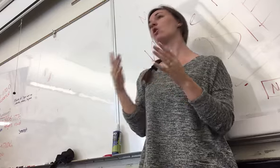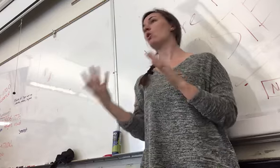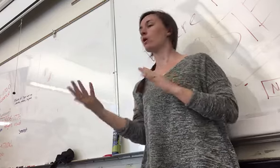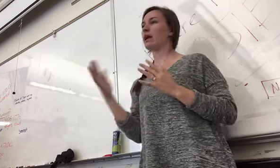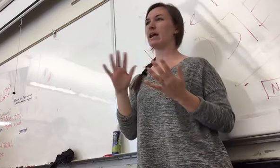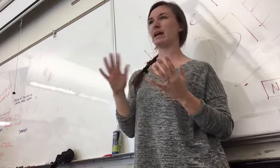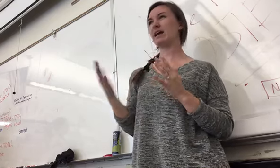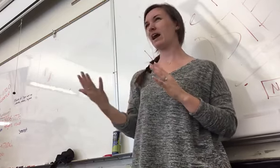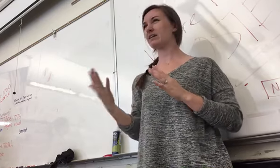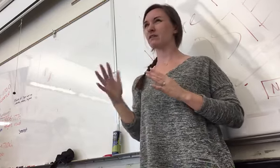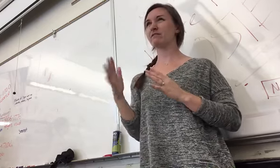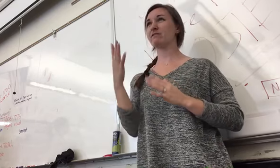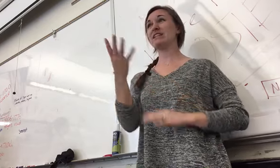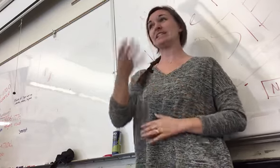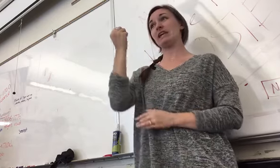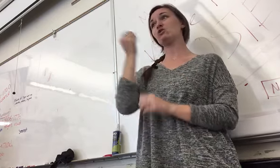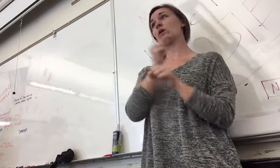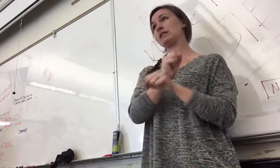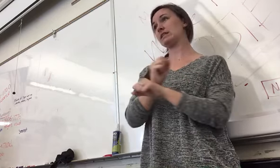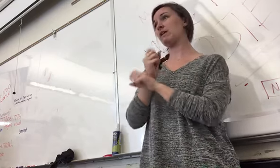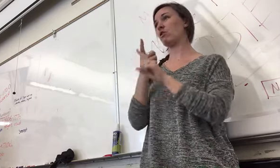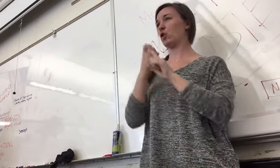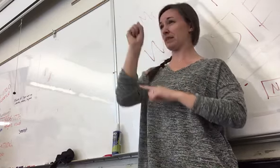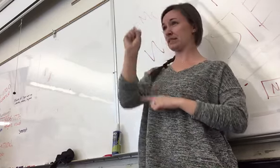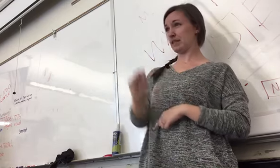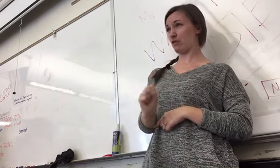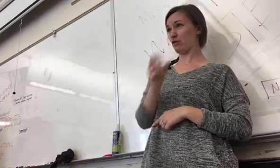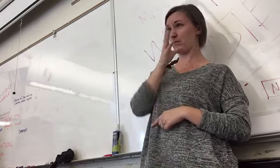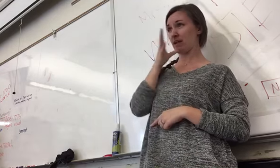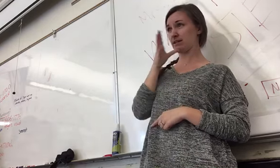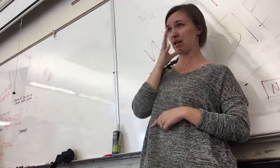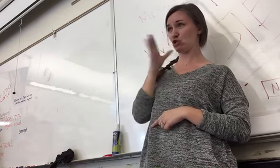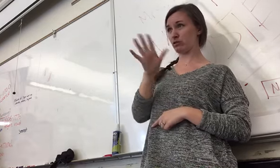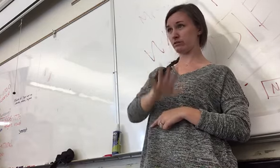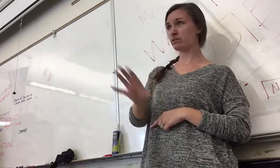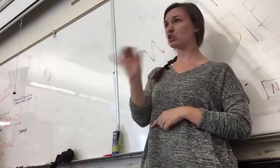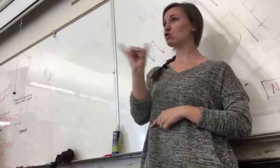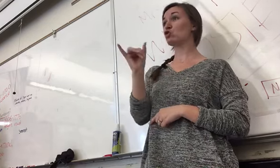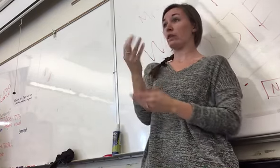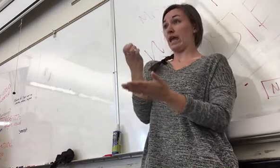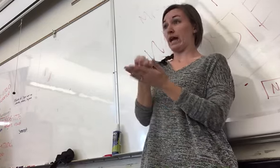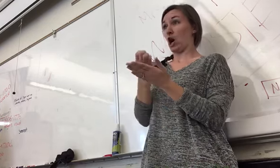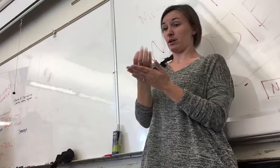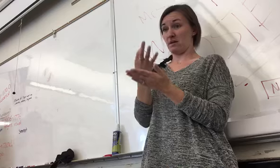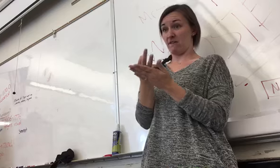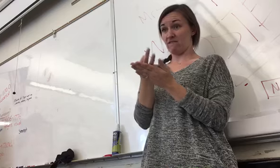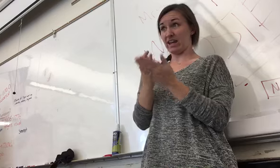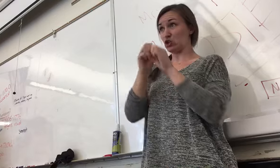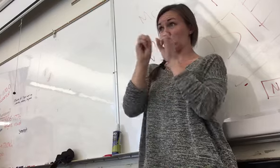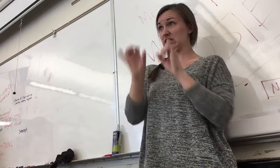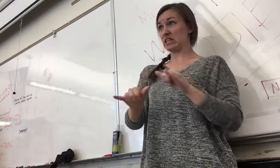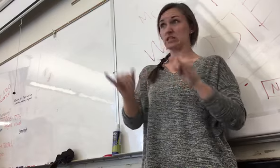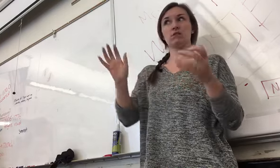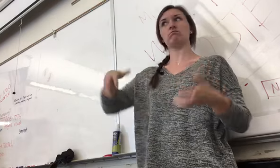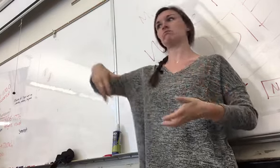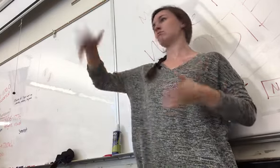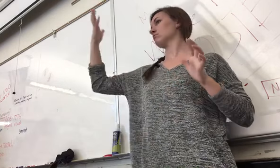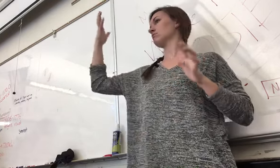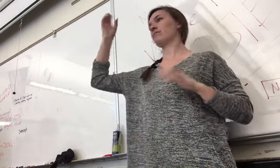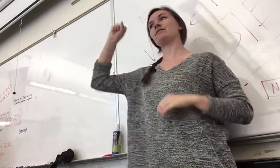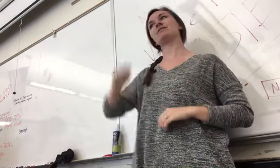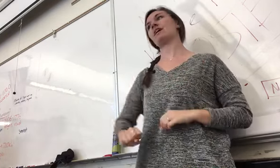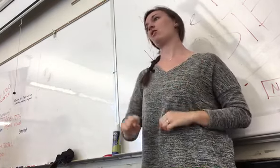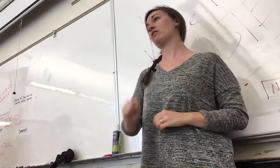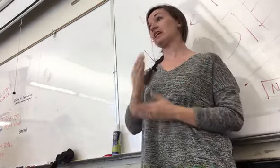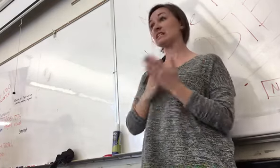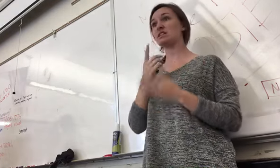takes away all those slaves from the southern plantation colonies. So then the economies are going to go completely down in the South, and it's going to ruin their economy to the point that some